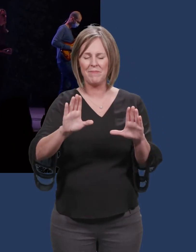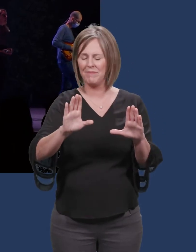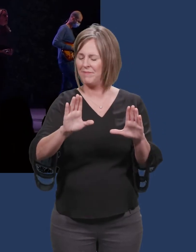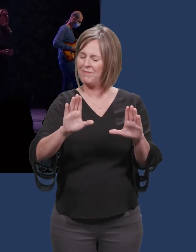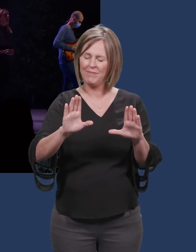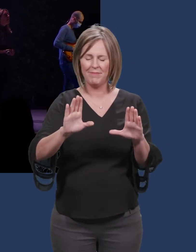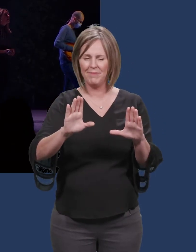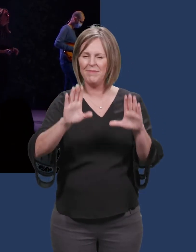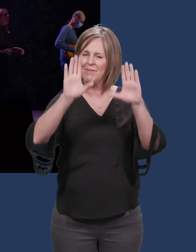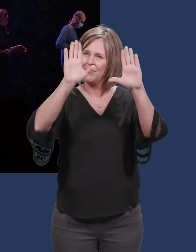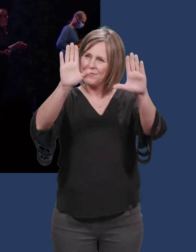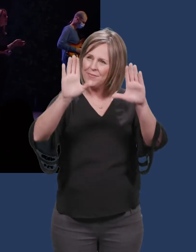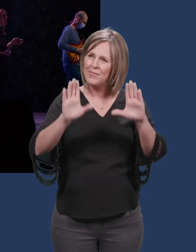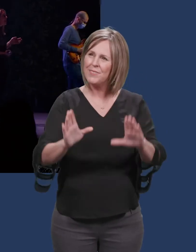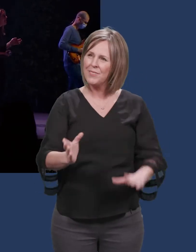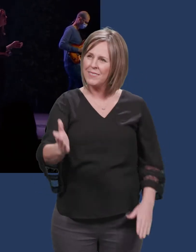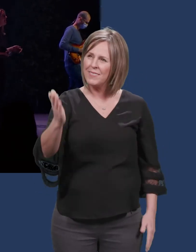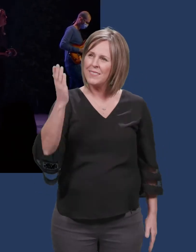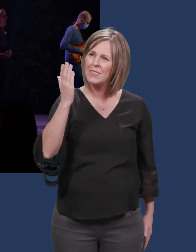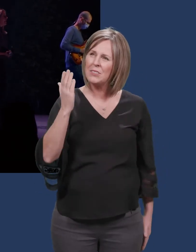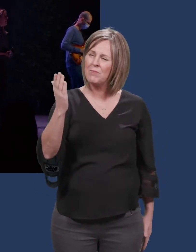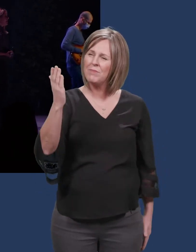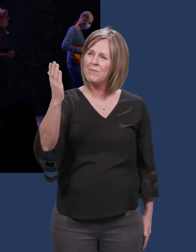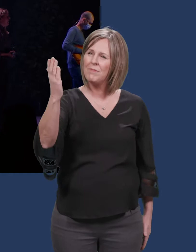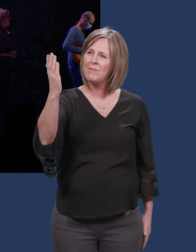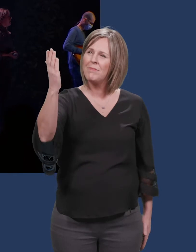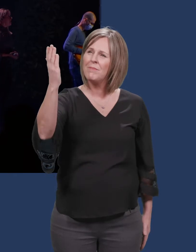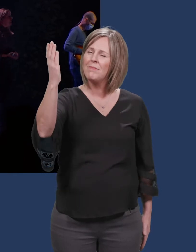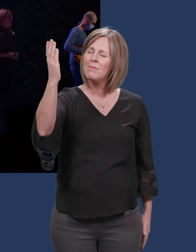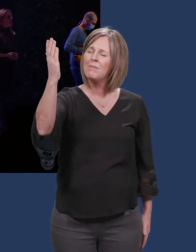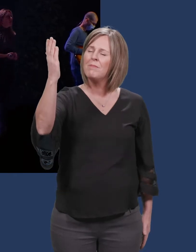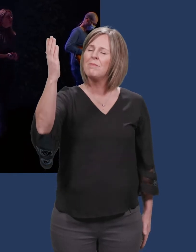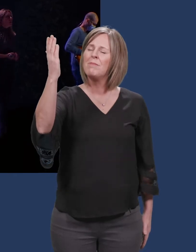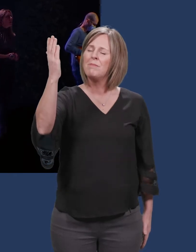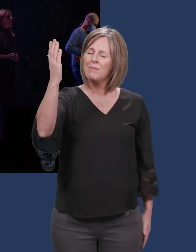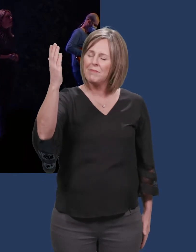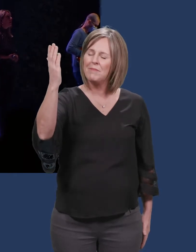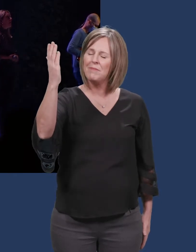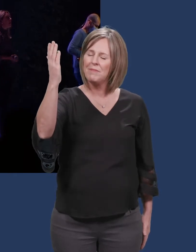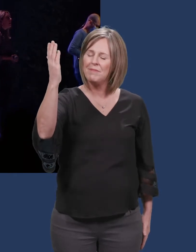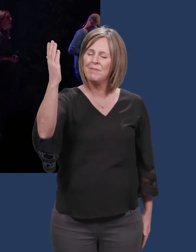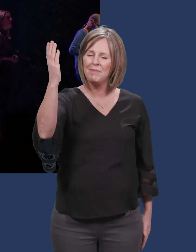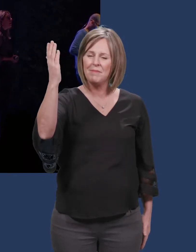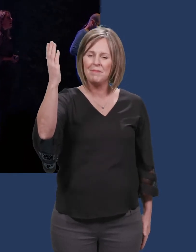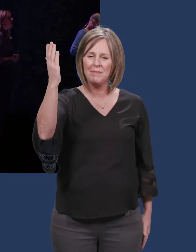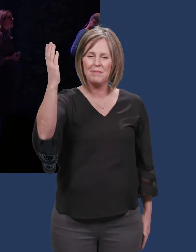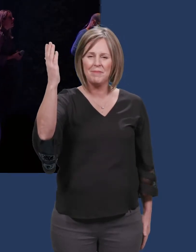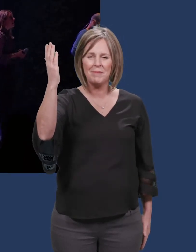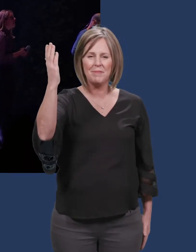art, how great thou